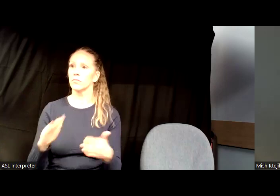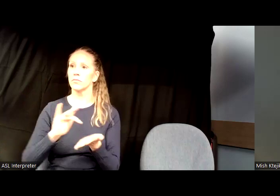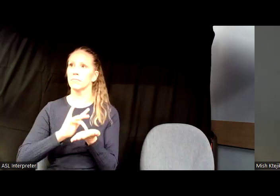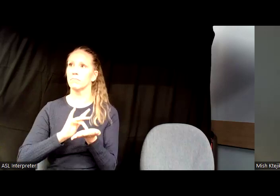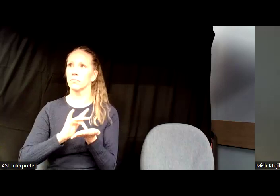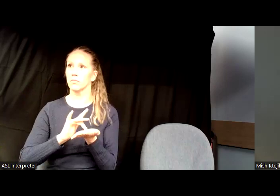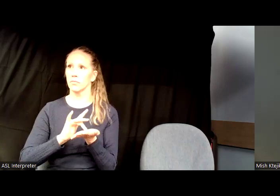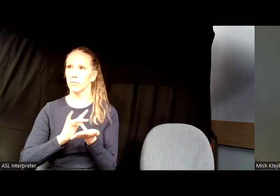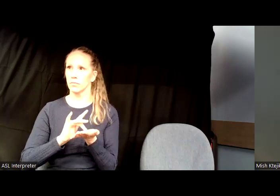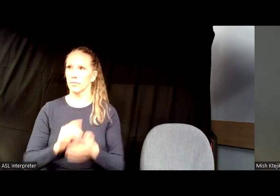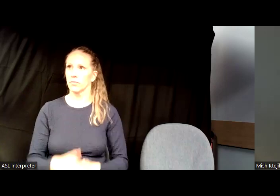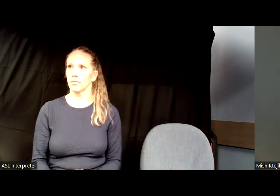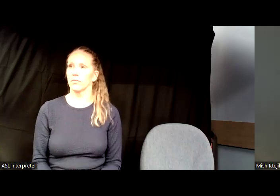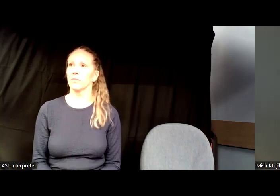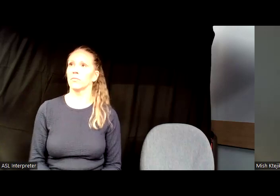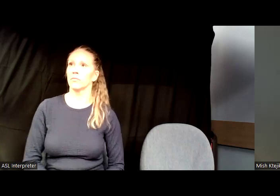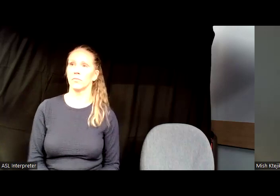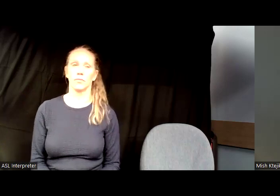Medical.